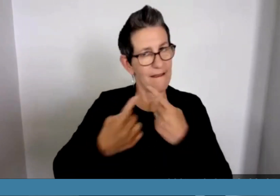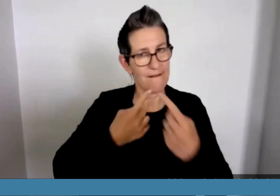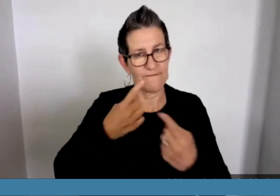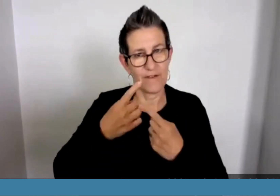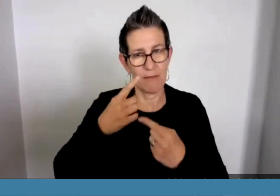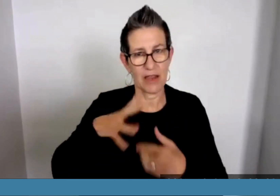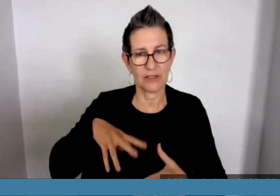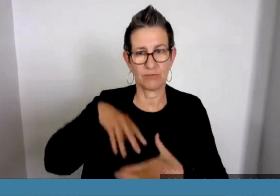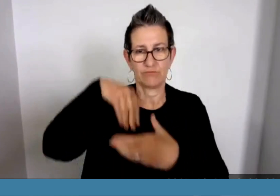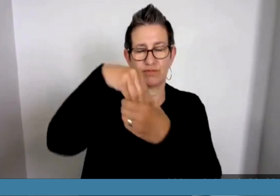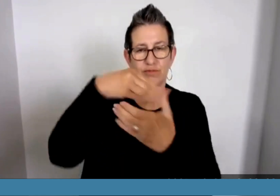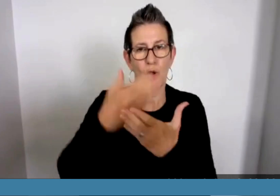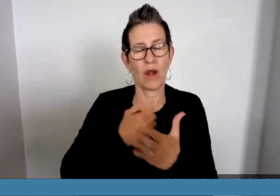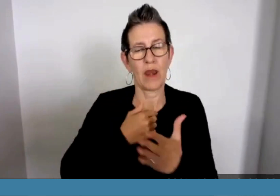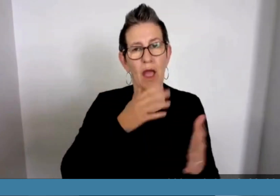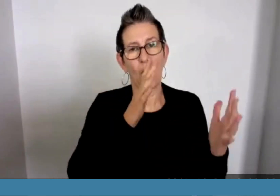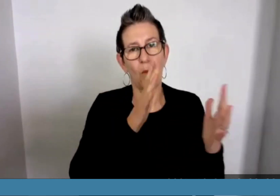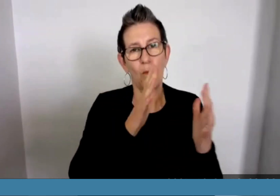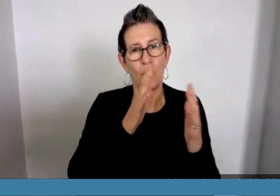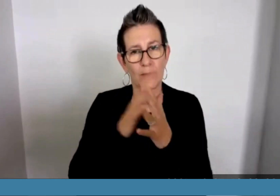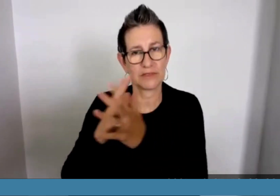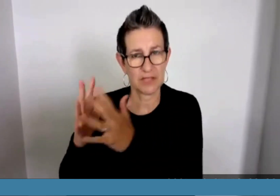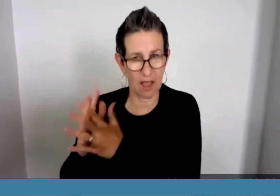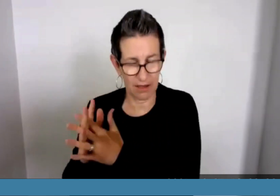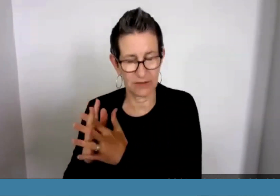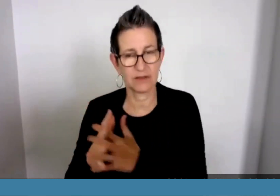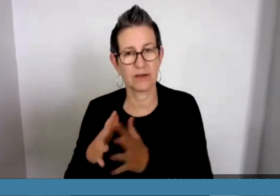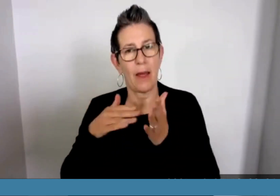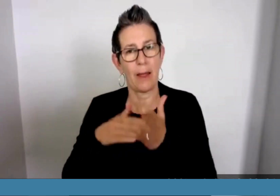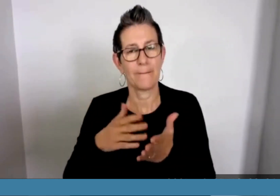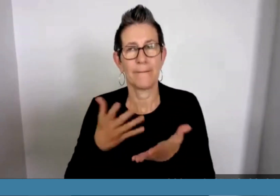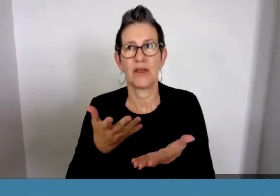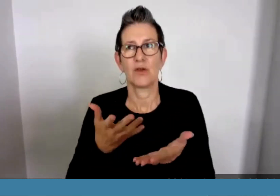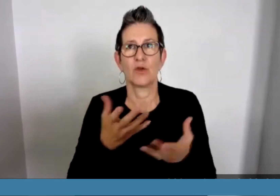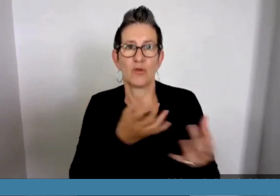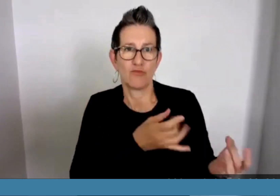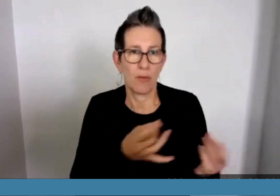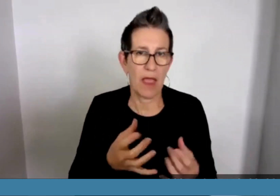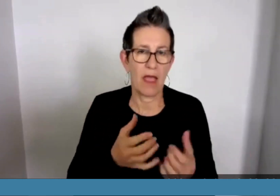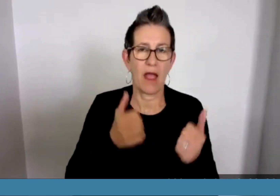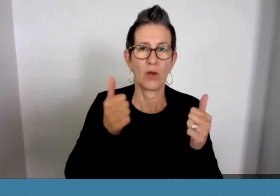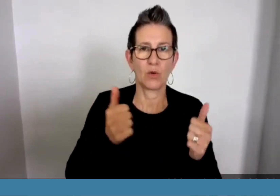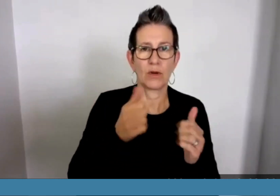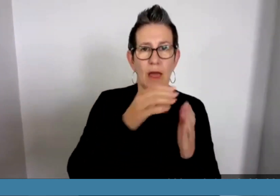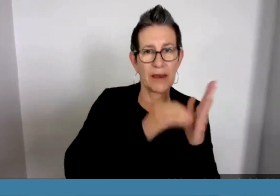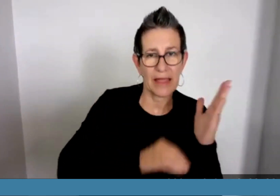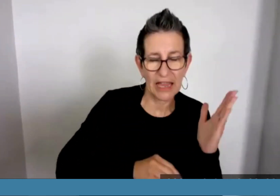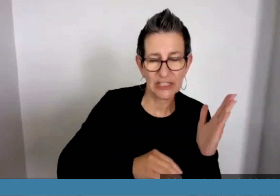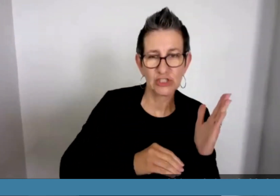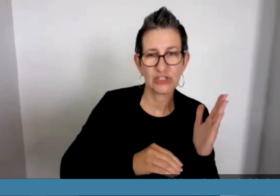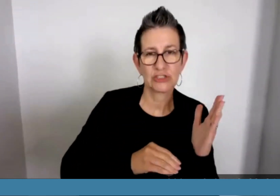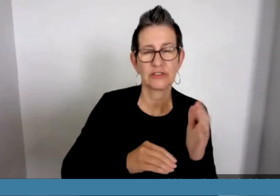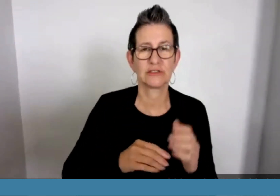to prepare as, you know, a good application. Check out our research